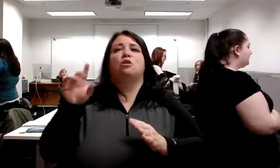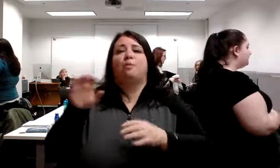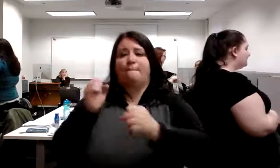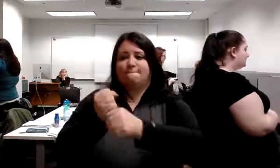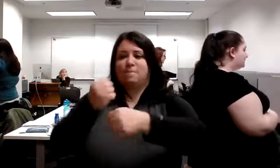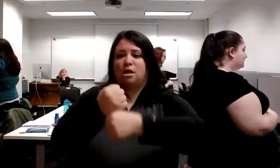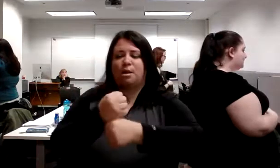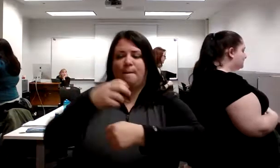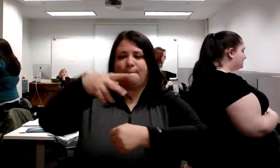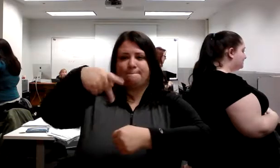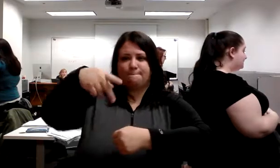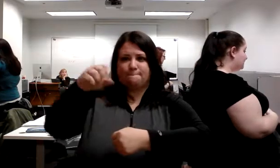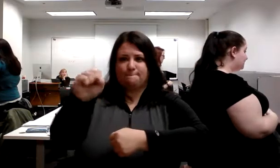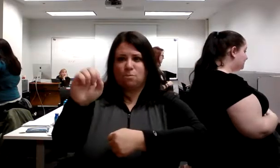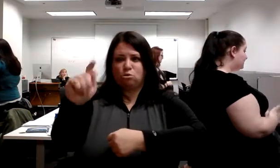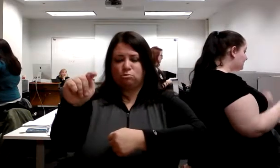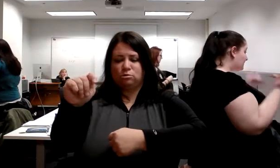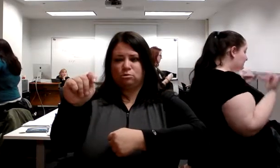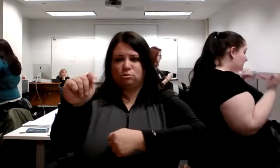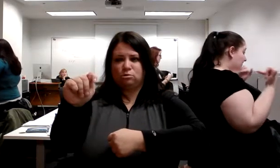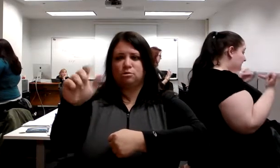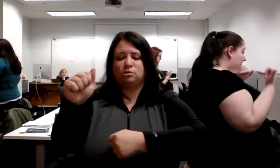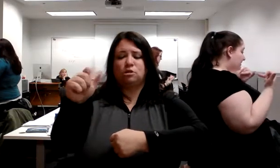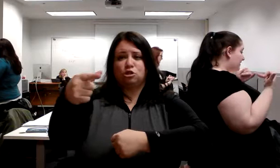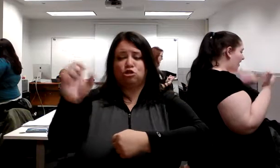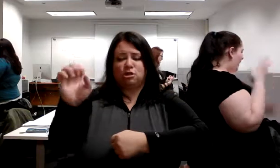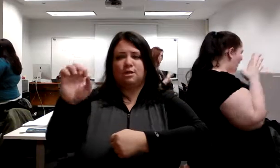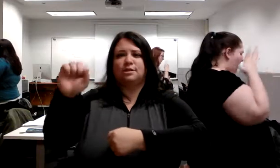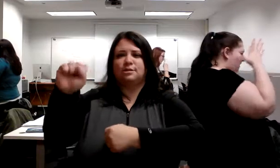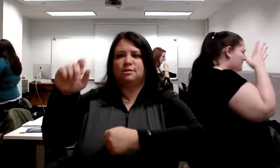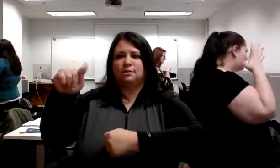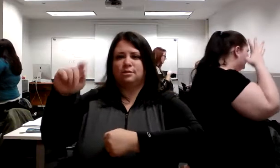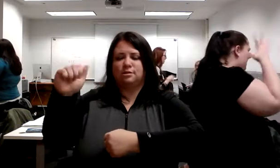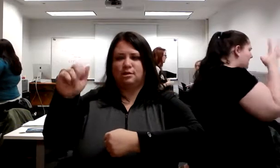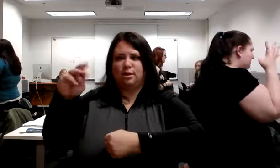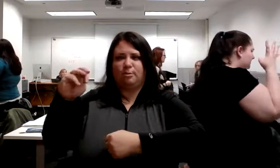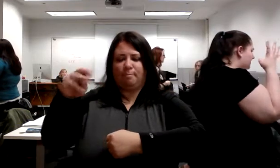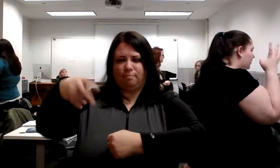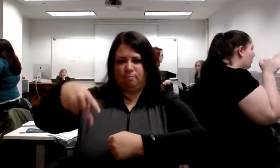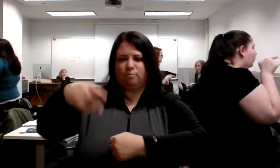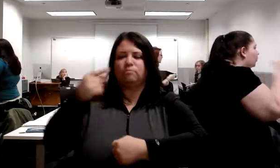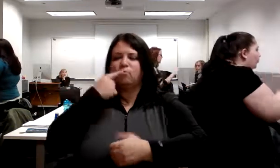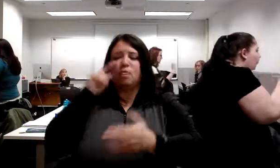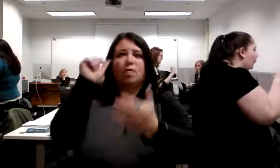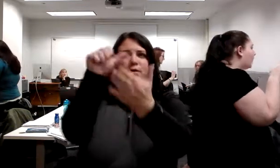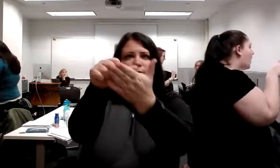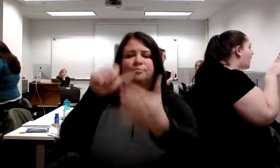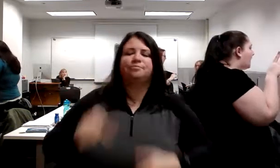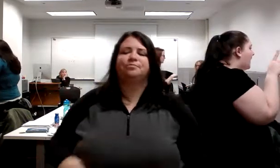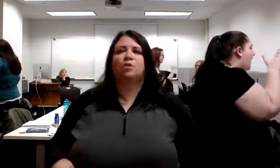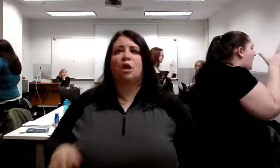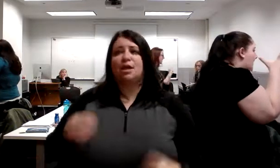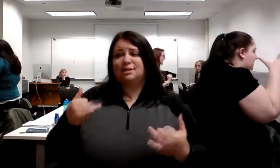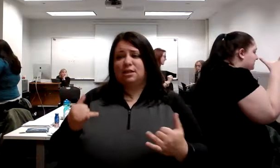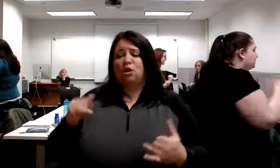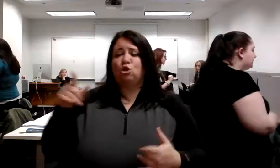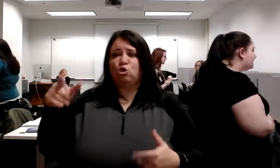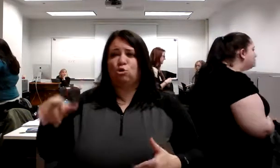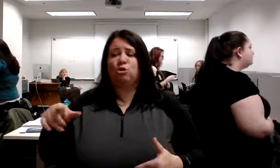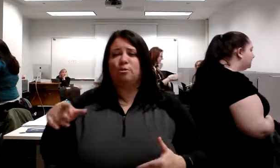Well, what you're going to do today is you're going to pretend you are a bee or an ant, and you are going to take a flower and enlarge